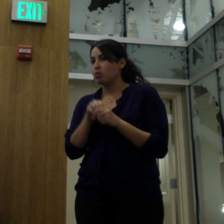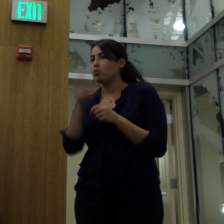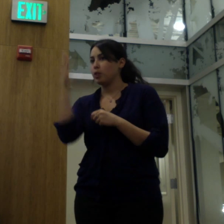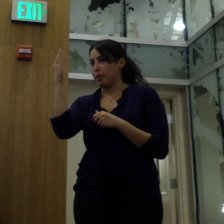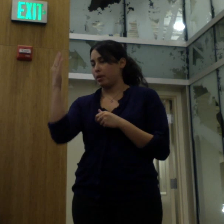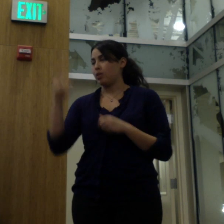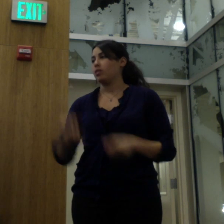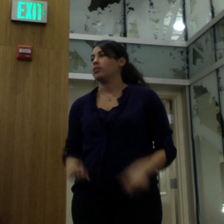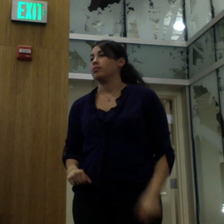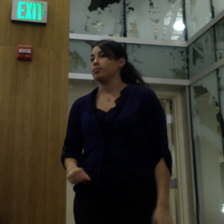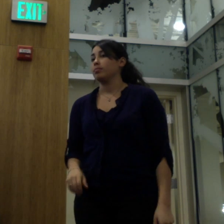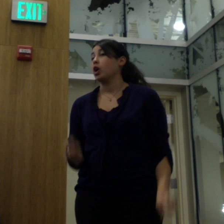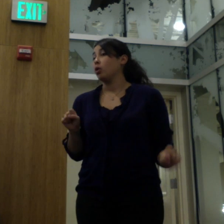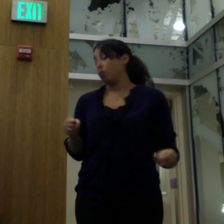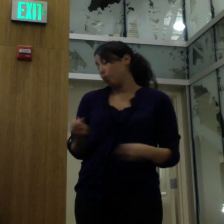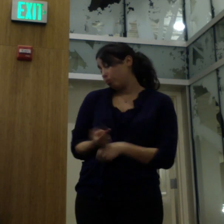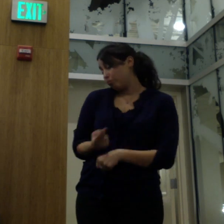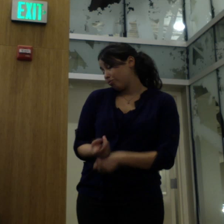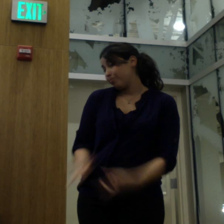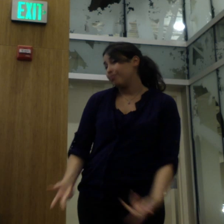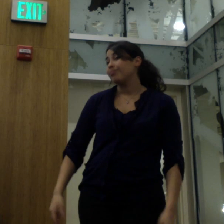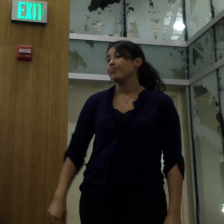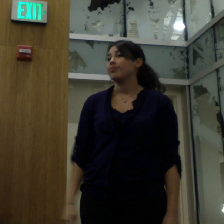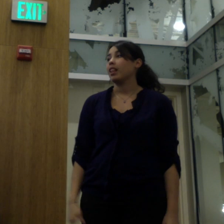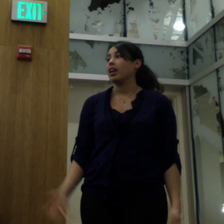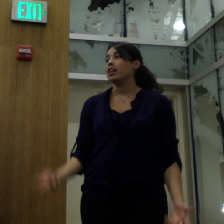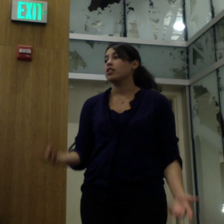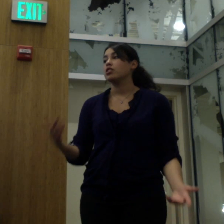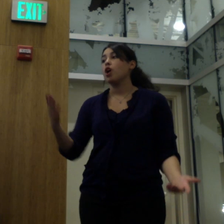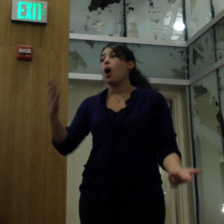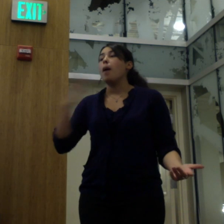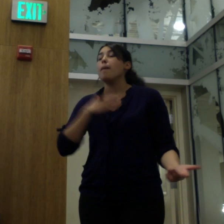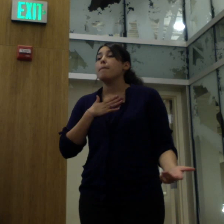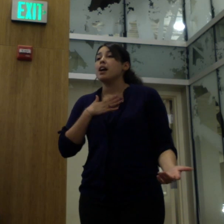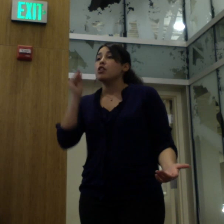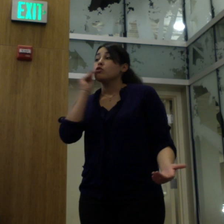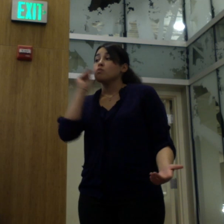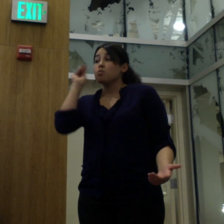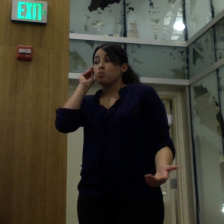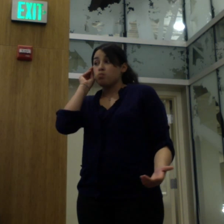I could use that. As far as my shelter, in my